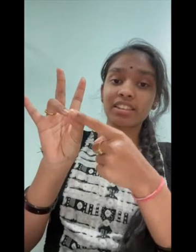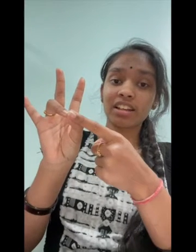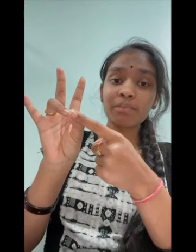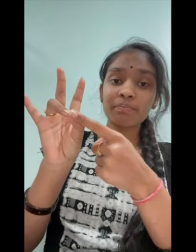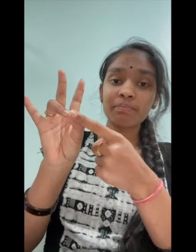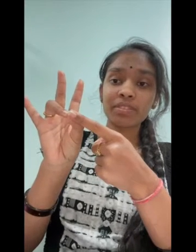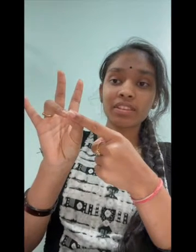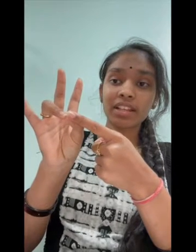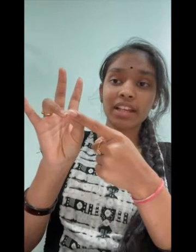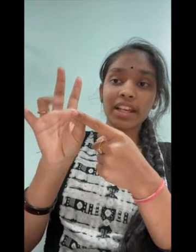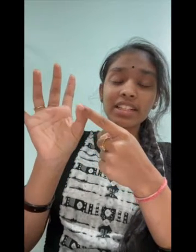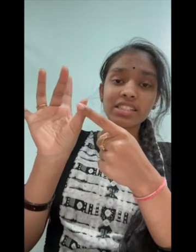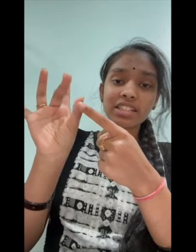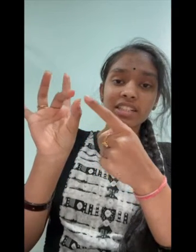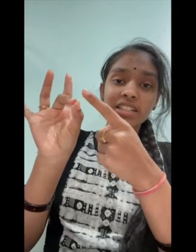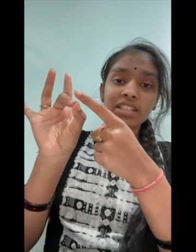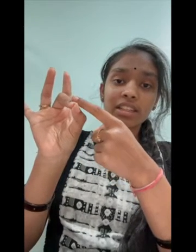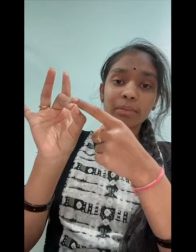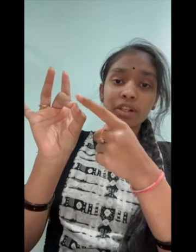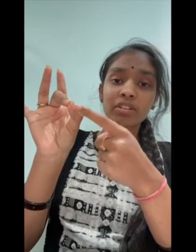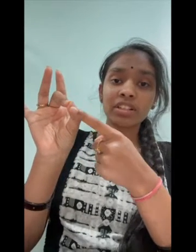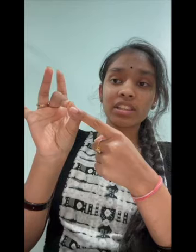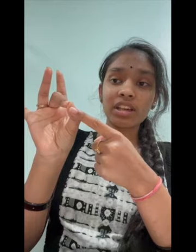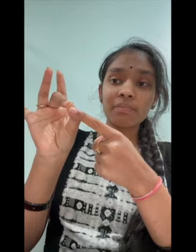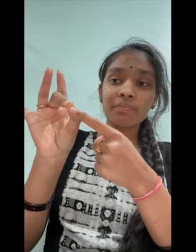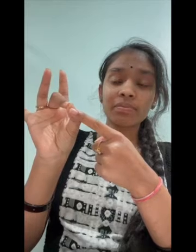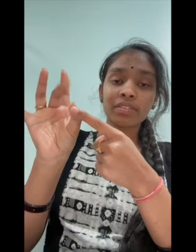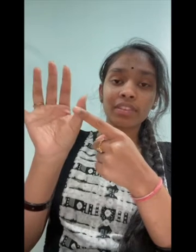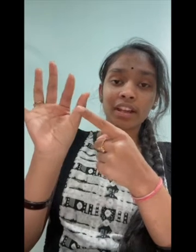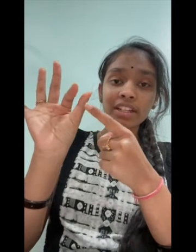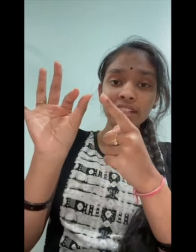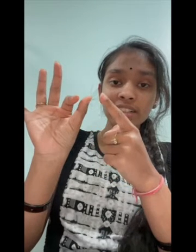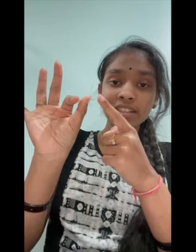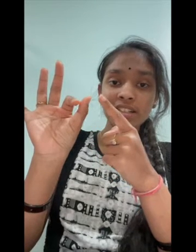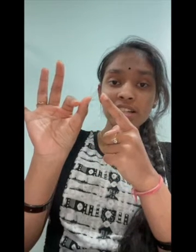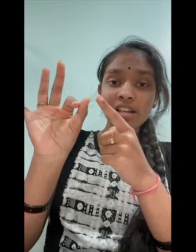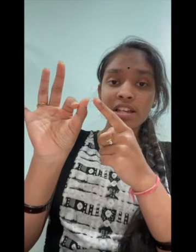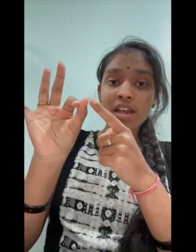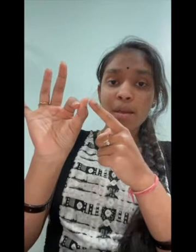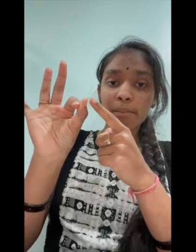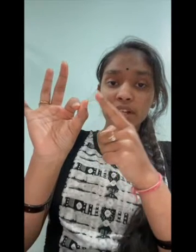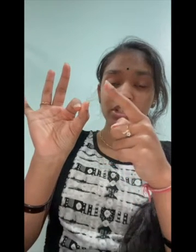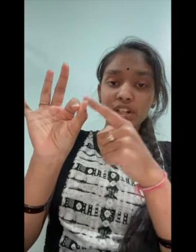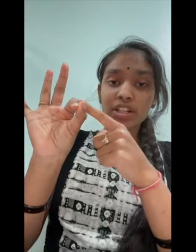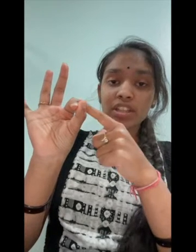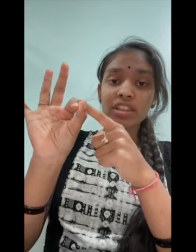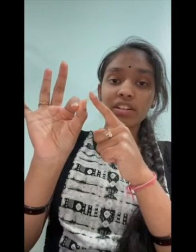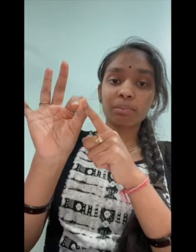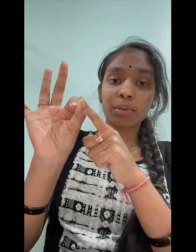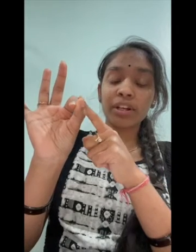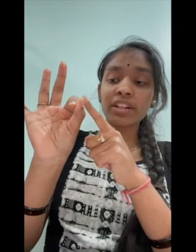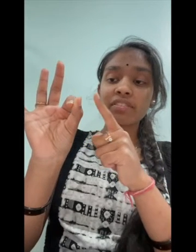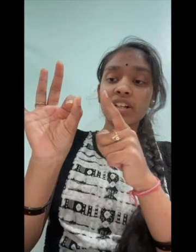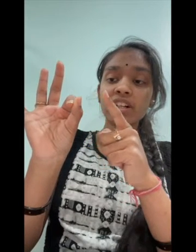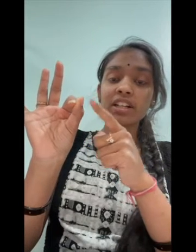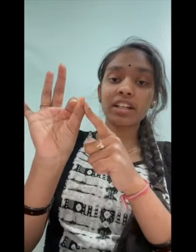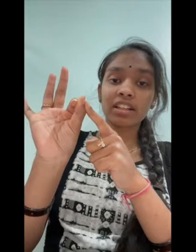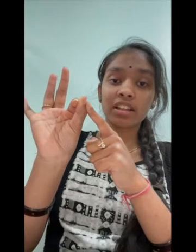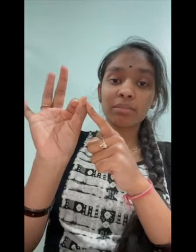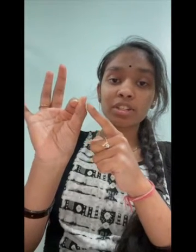thumb. 8, the middle and the thumb. 9. Make sure the pointing finger and the thumb touch,